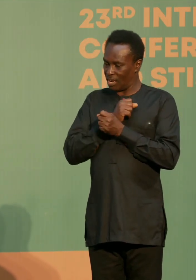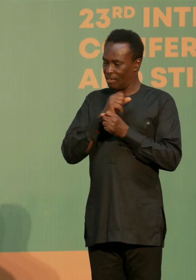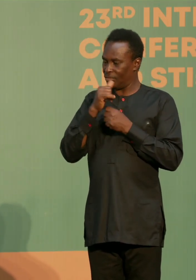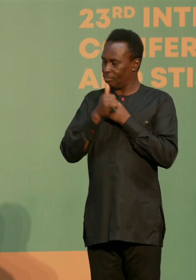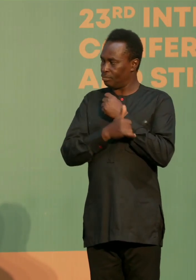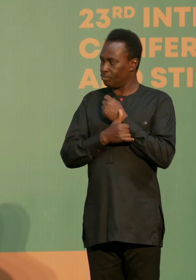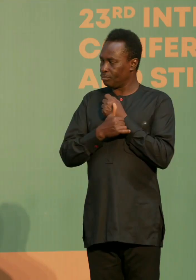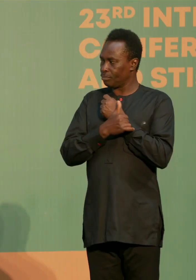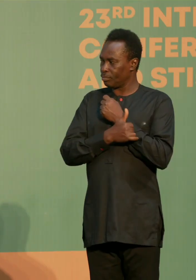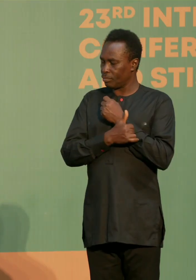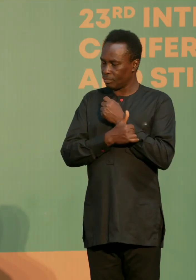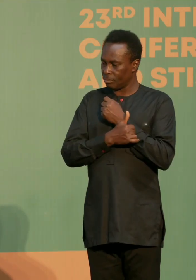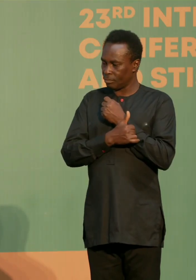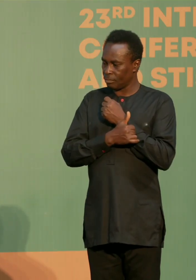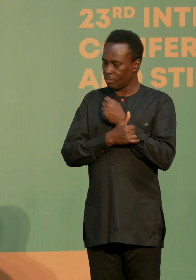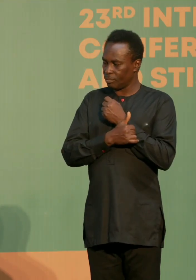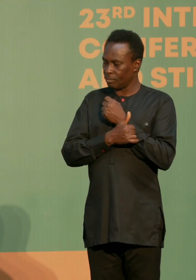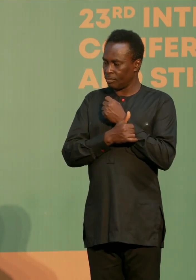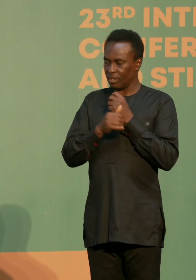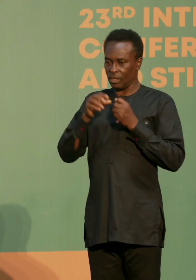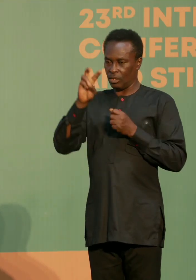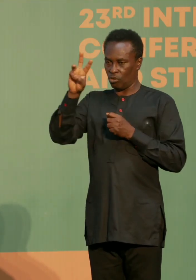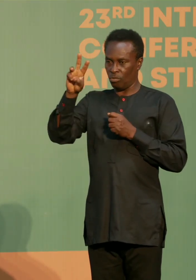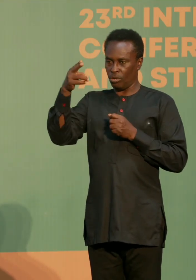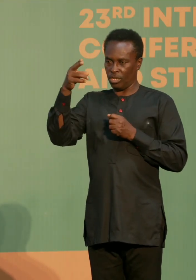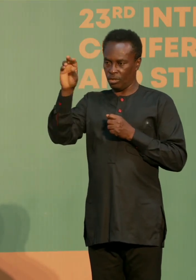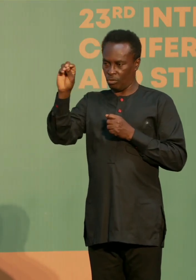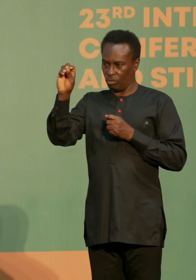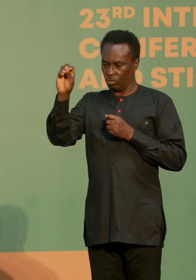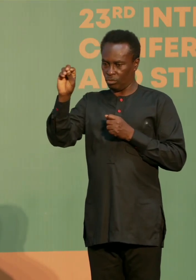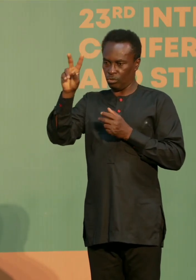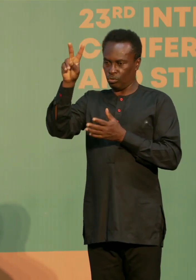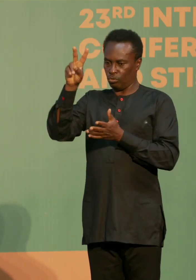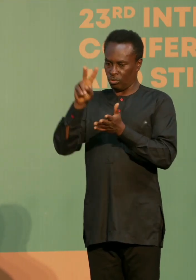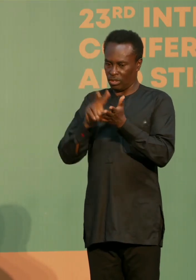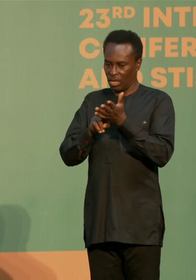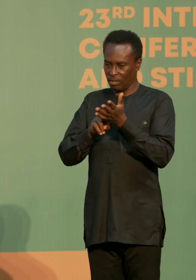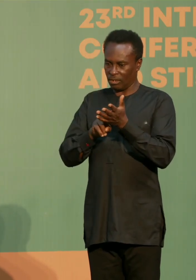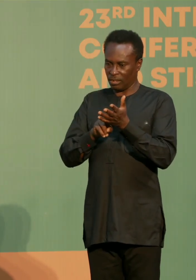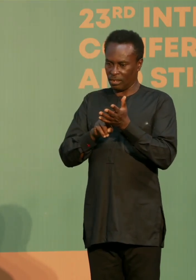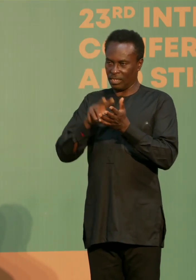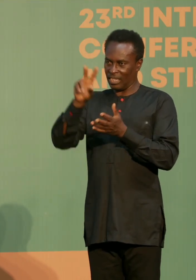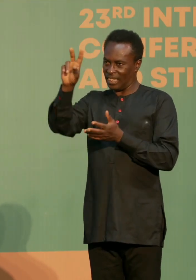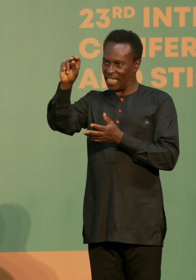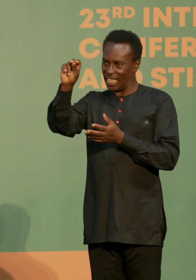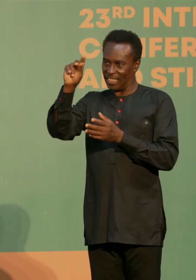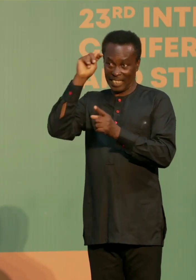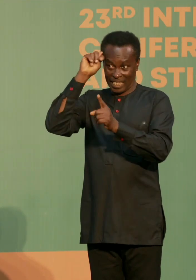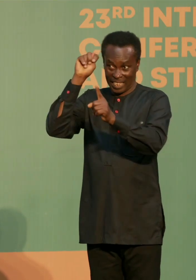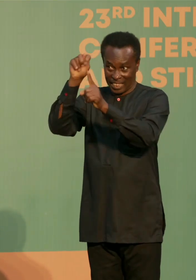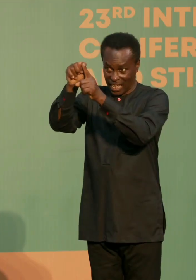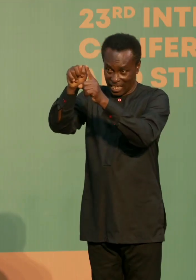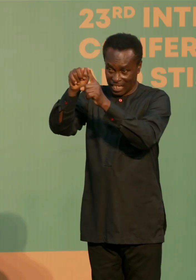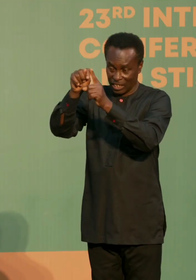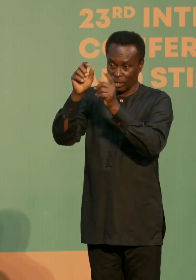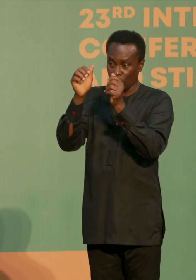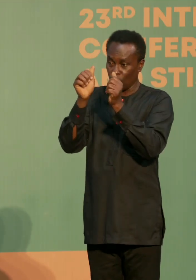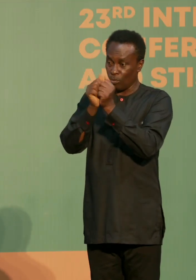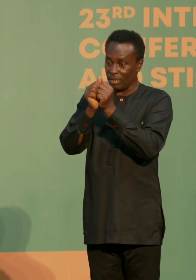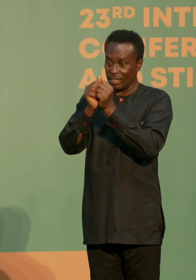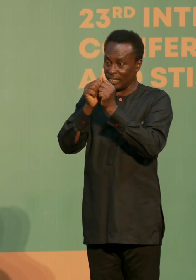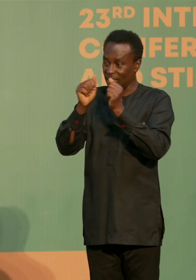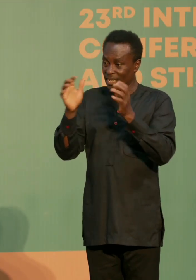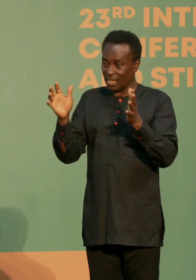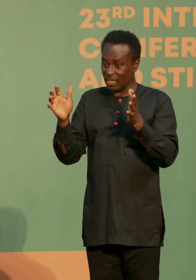attain the WHO 2030 target without taking